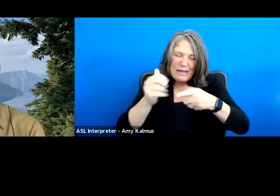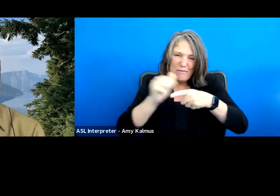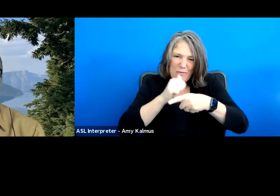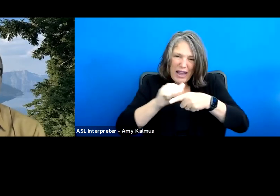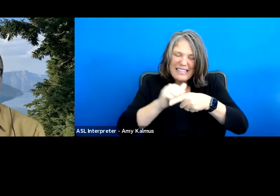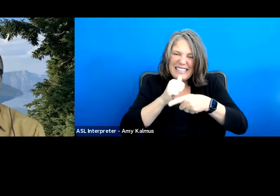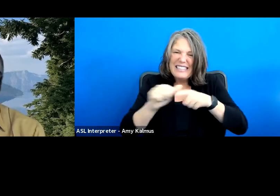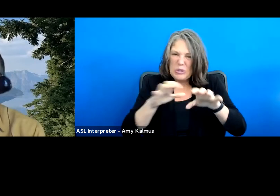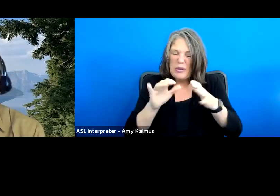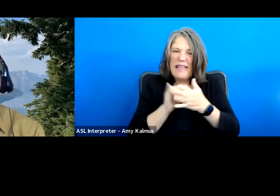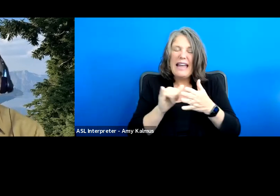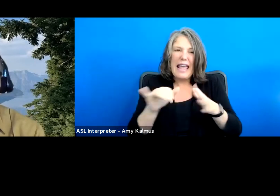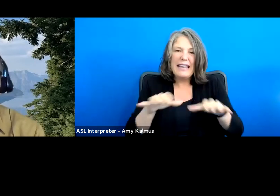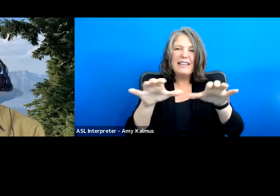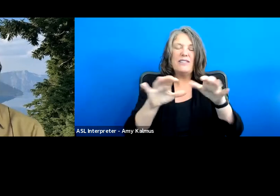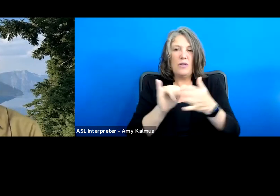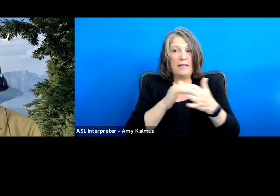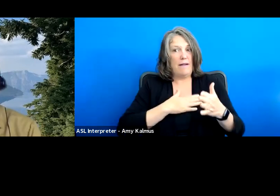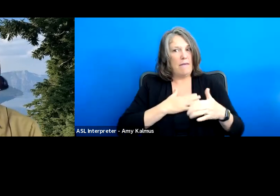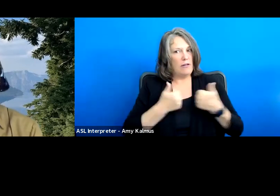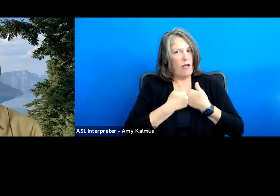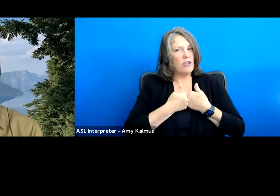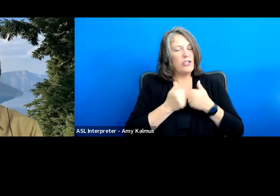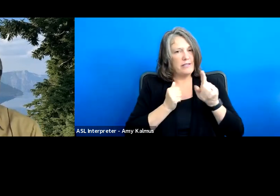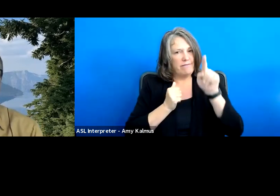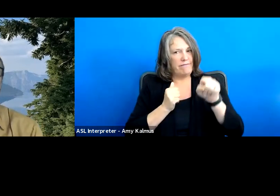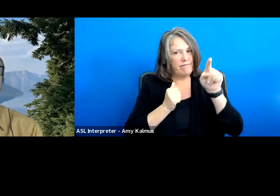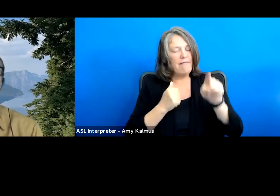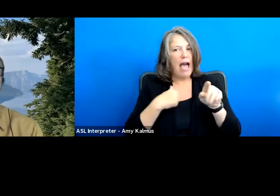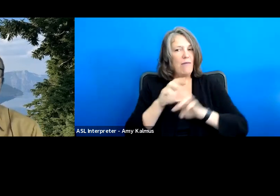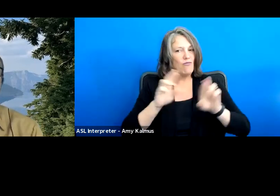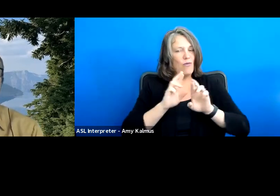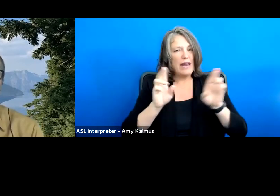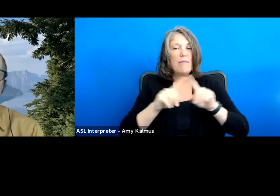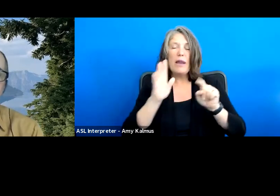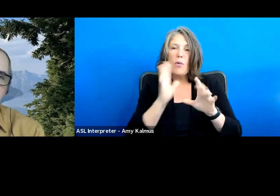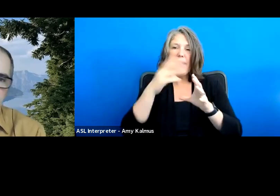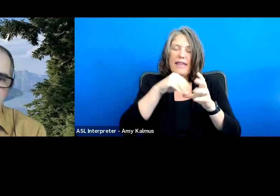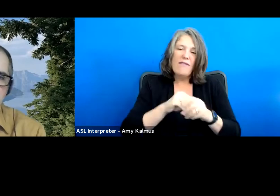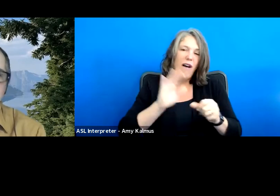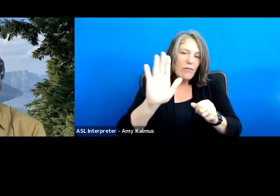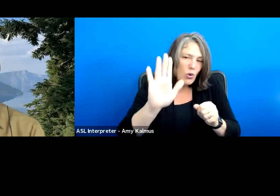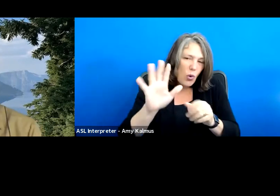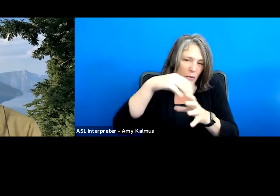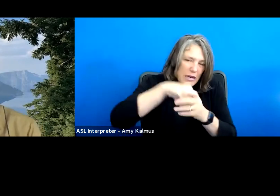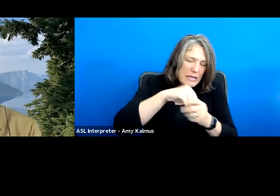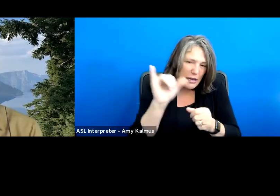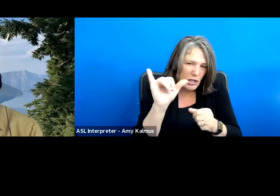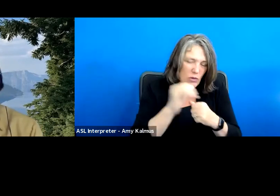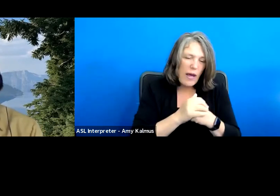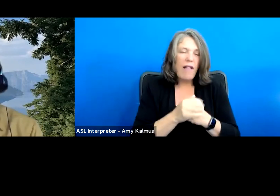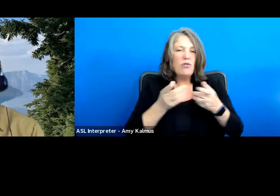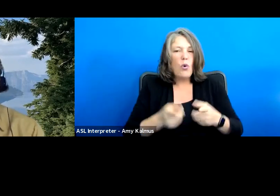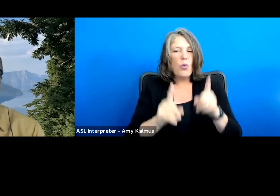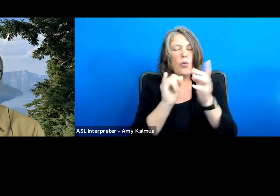practices, and get through it. So these are my challenges. I'm up for it, but it is going to involve your participation. So throughout